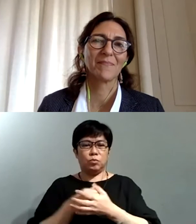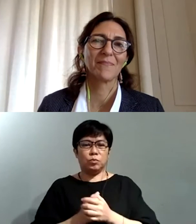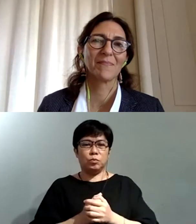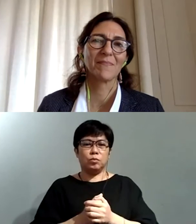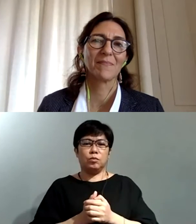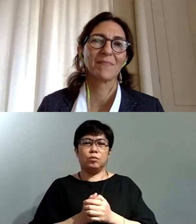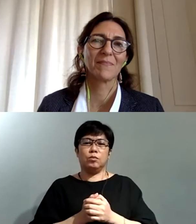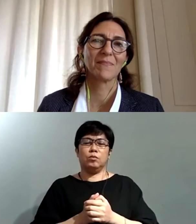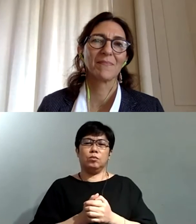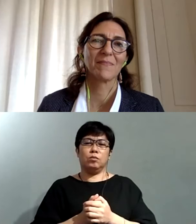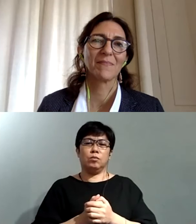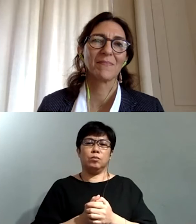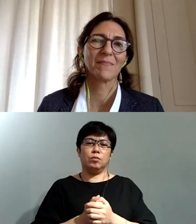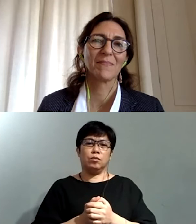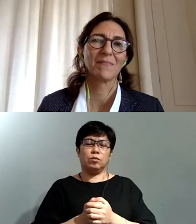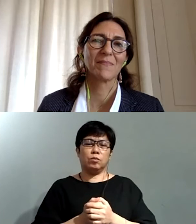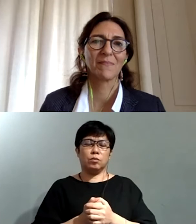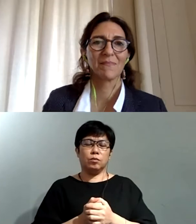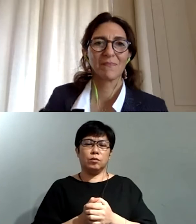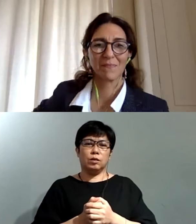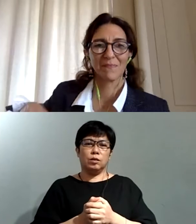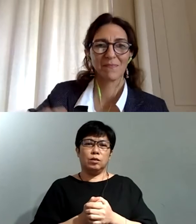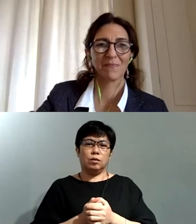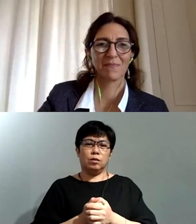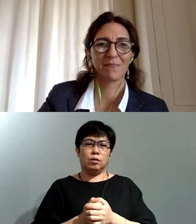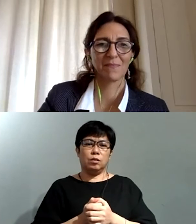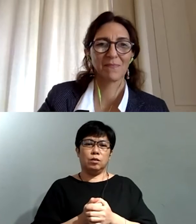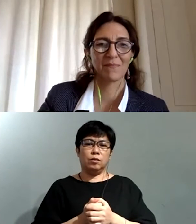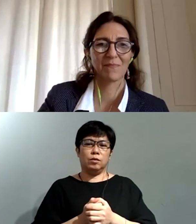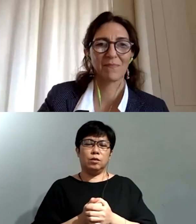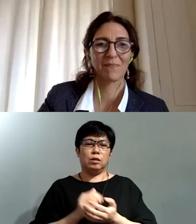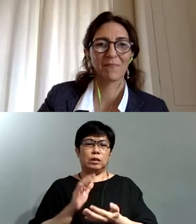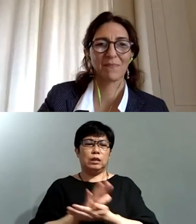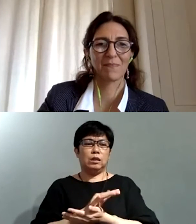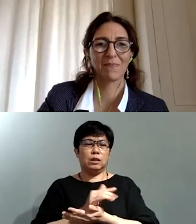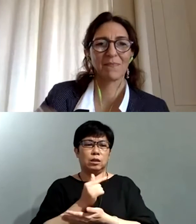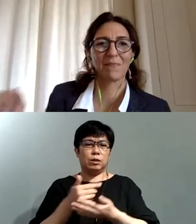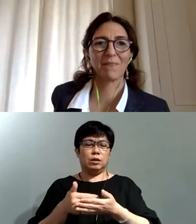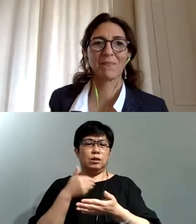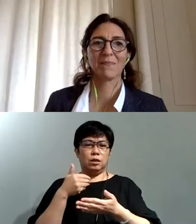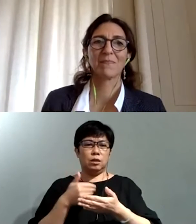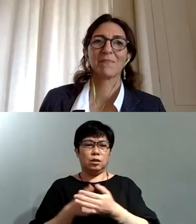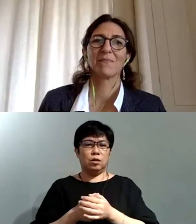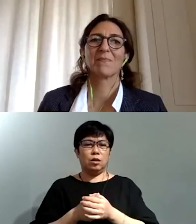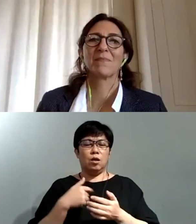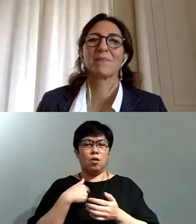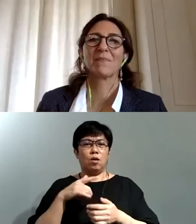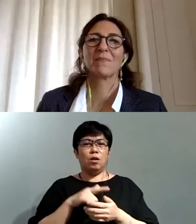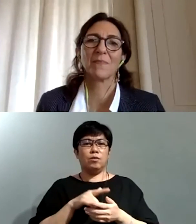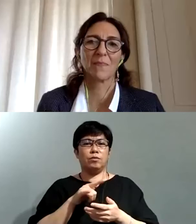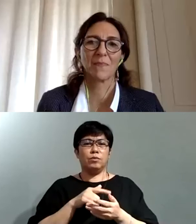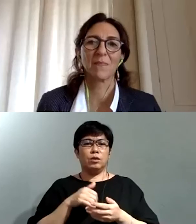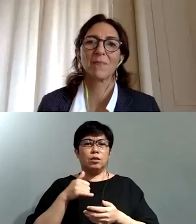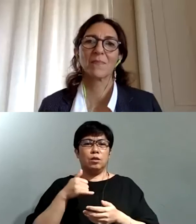in Avon 10 years ago. I spent 3 weeks there, and at that time, I know that how